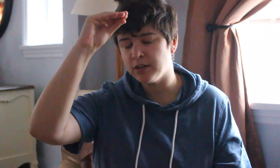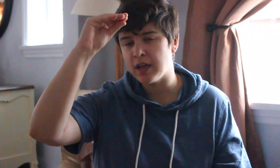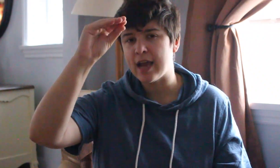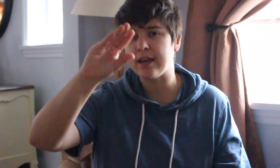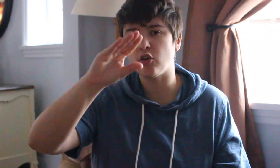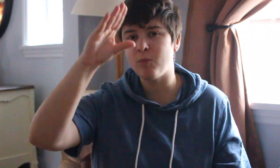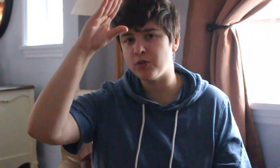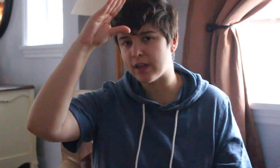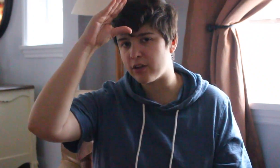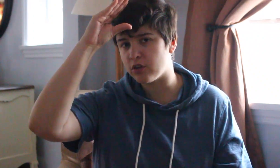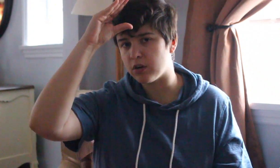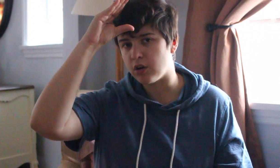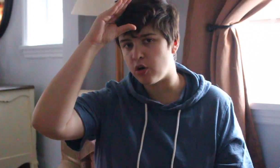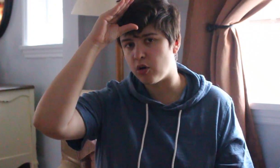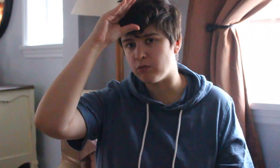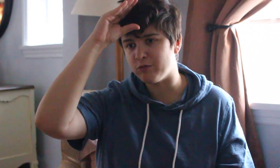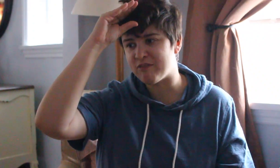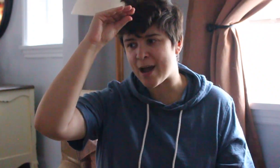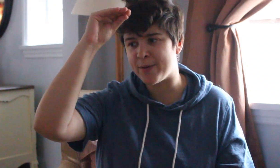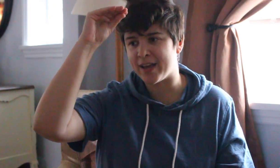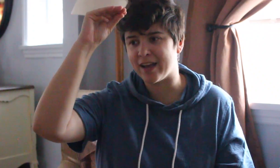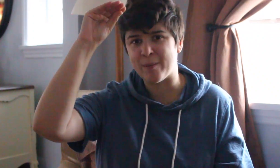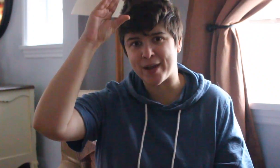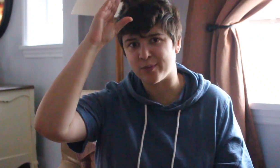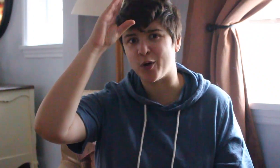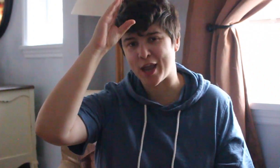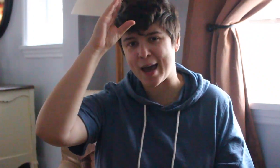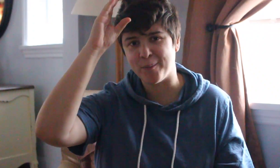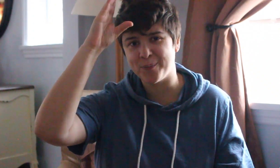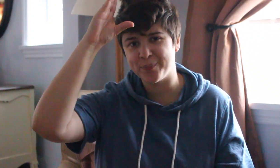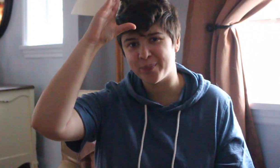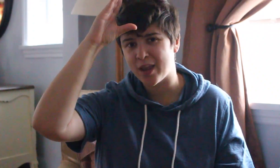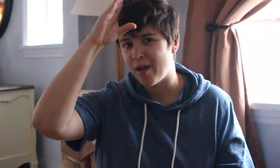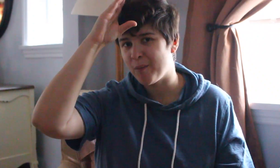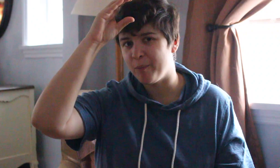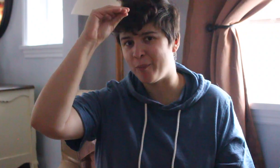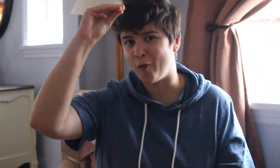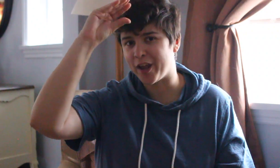and it's almost like you're grabbing a baseball cap. Boy.